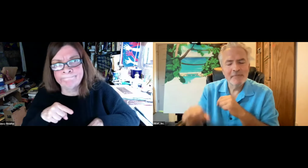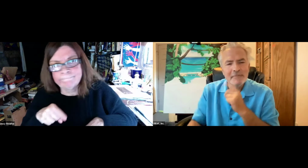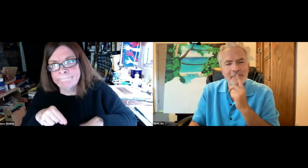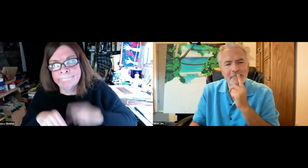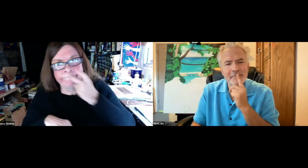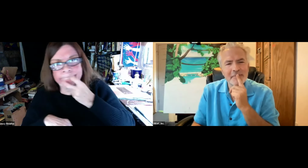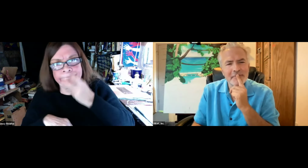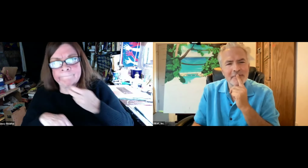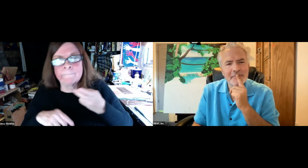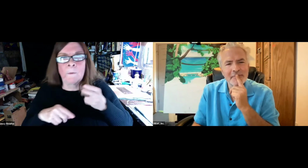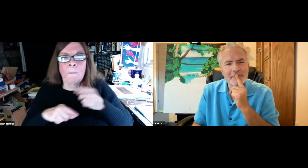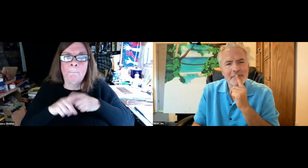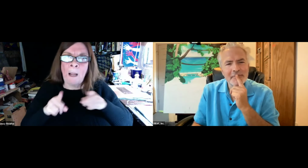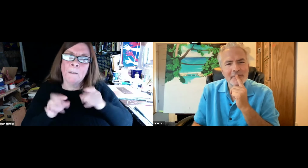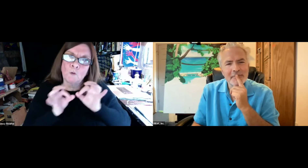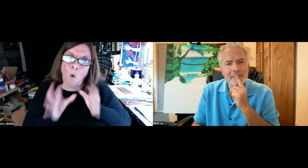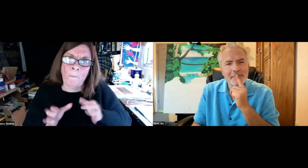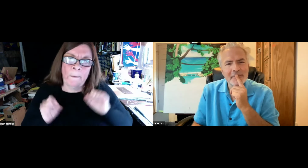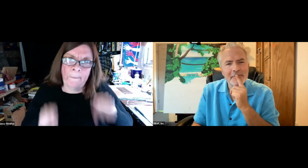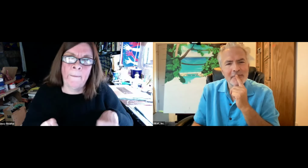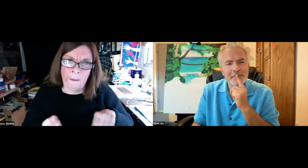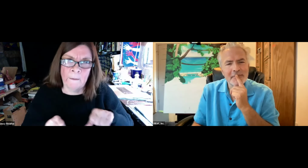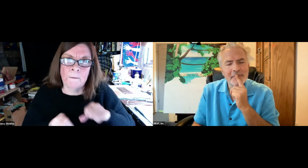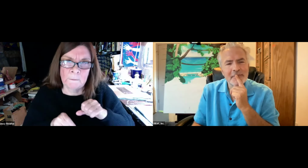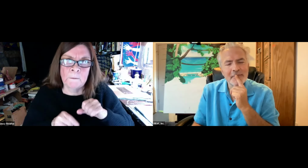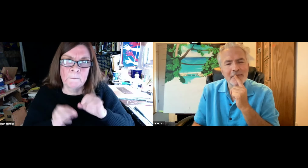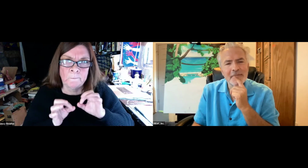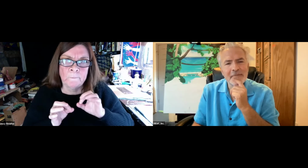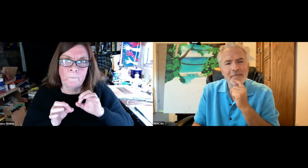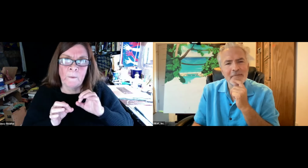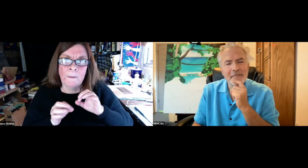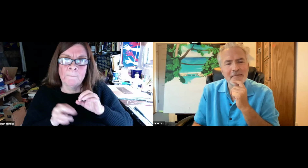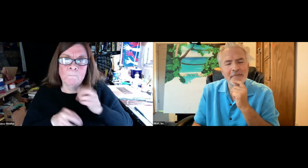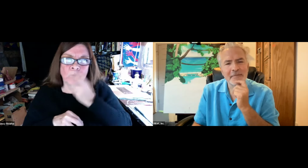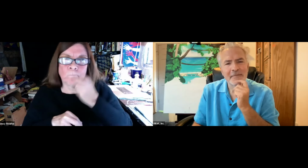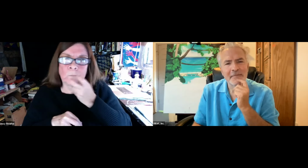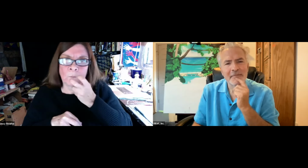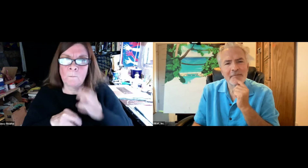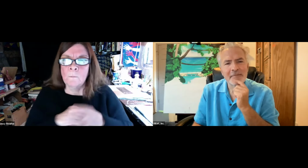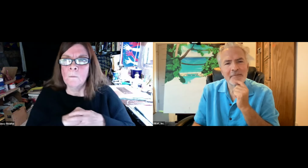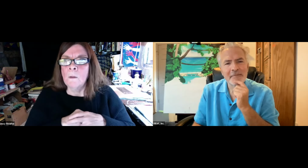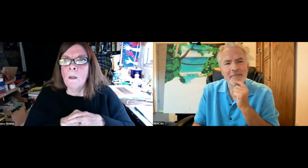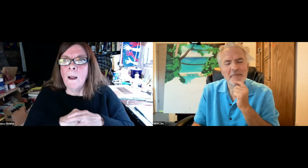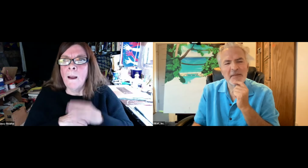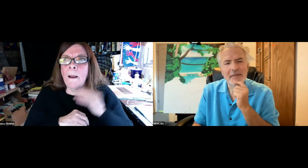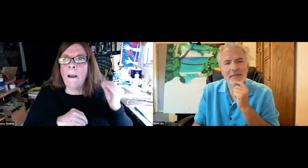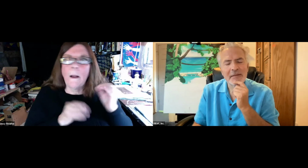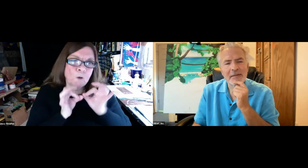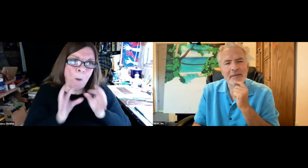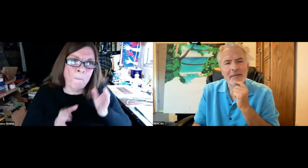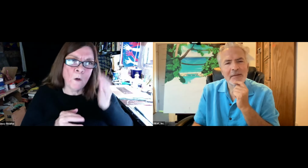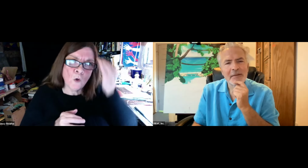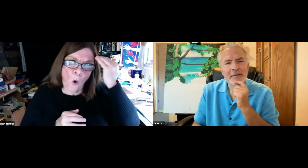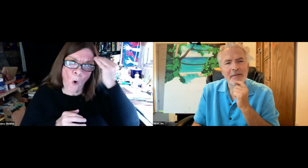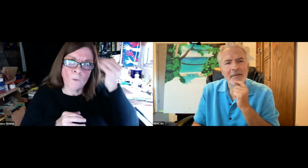that I sure can't pronounce, and the interpreter will be familiar with them and be able to enunciate them correctly.